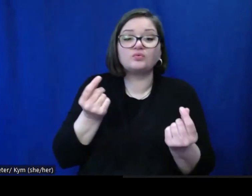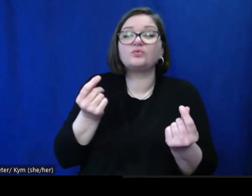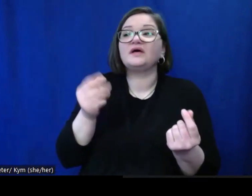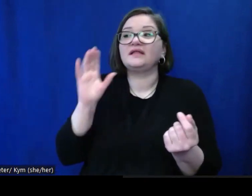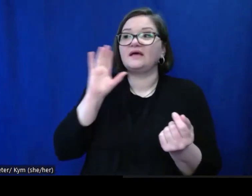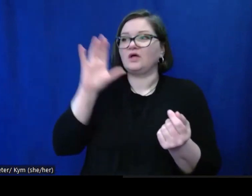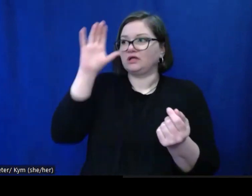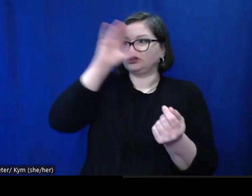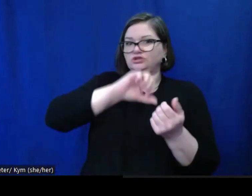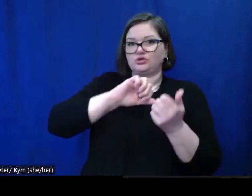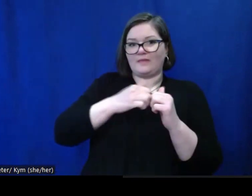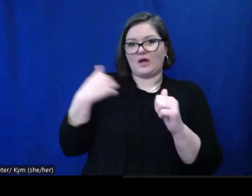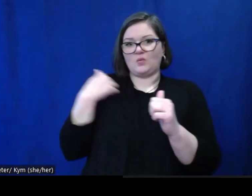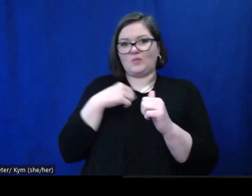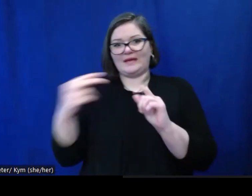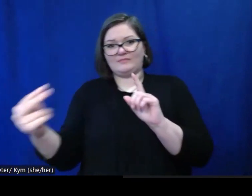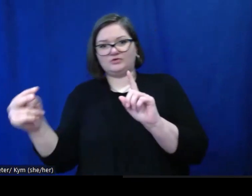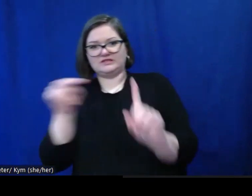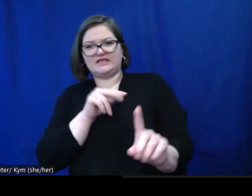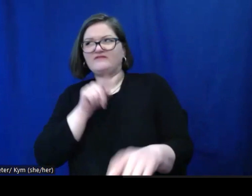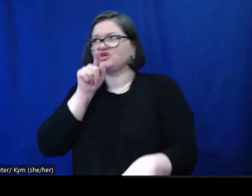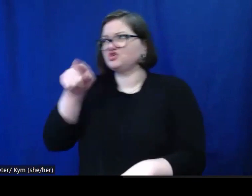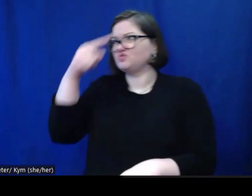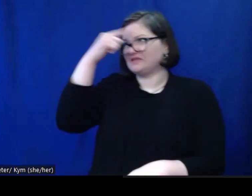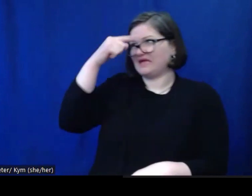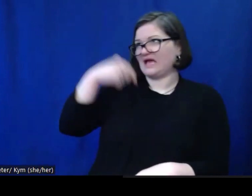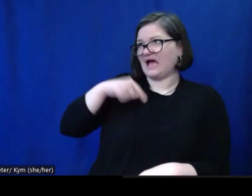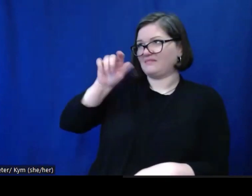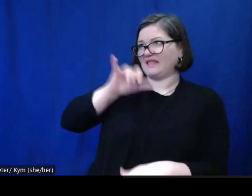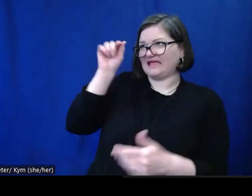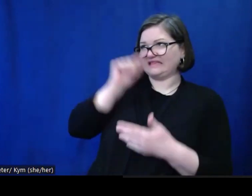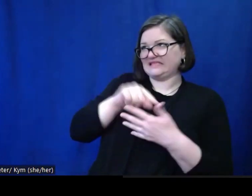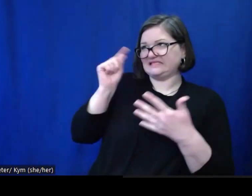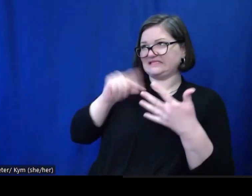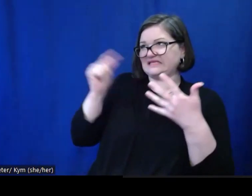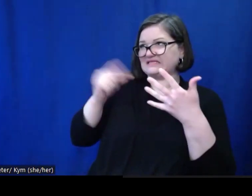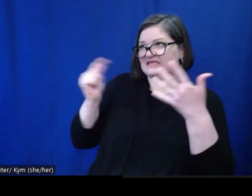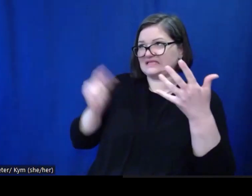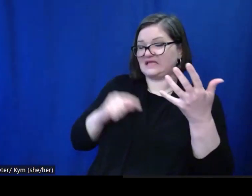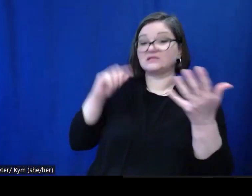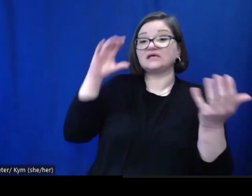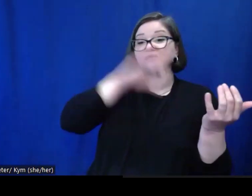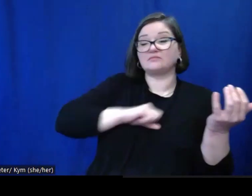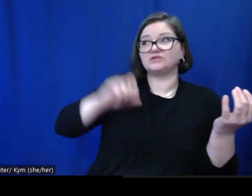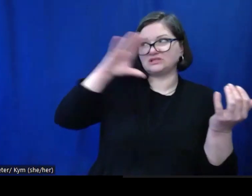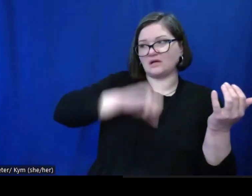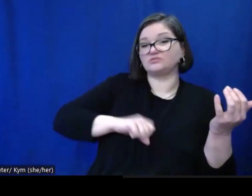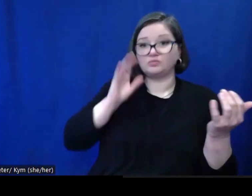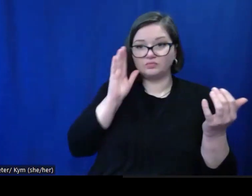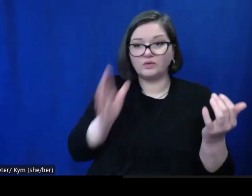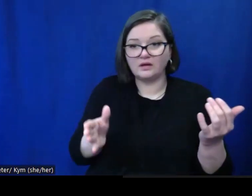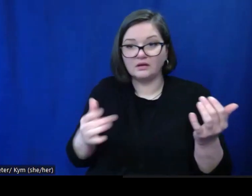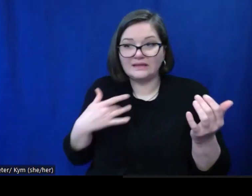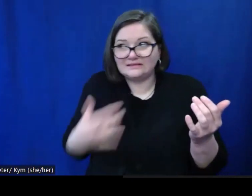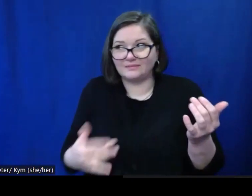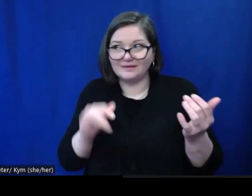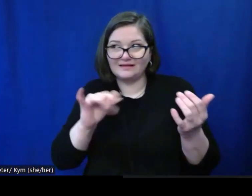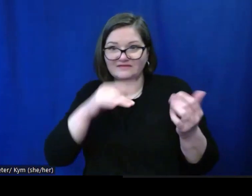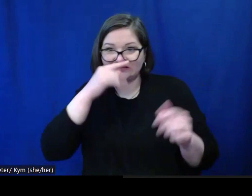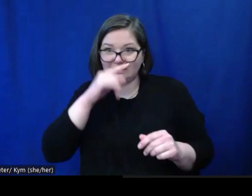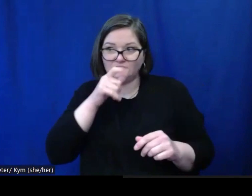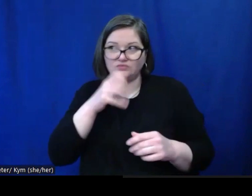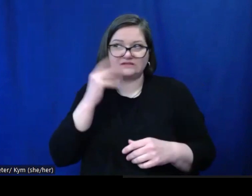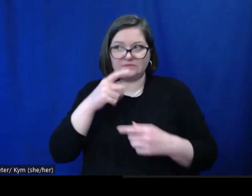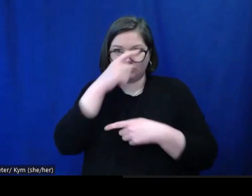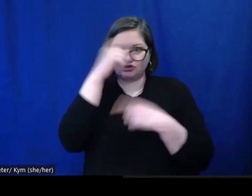them. You think I'm this way. And so they'll make assumptions, and typically, let's face it, if this is a kid who's experiencing